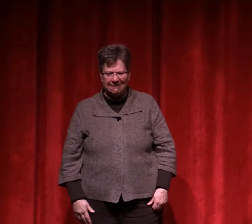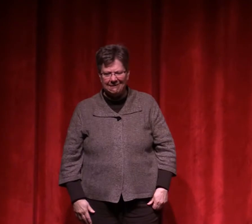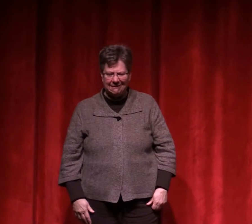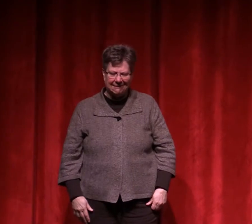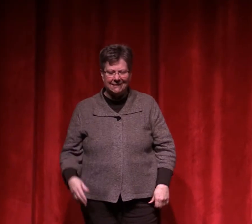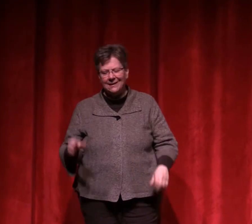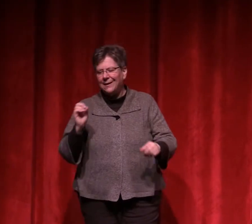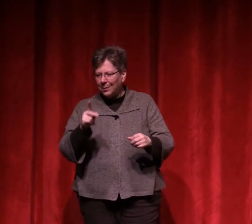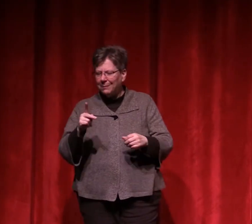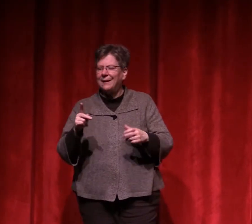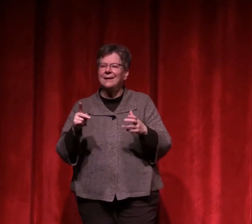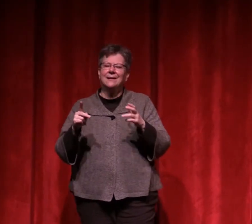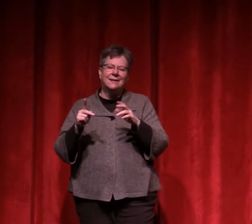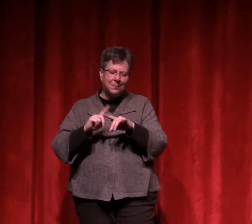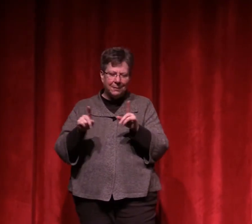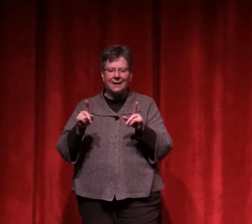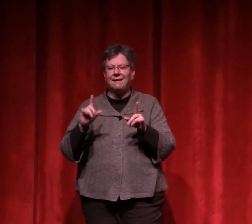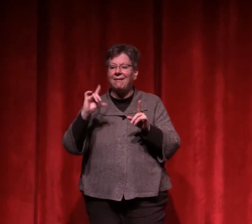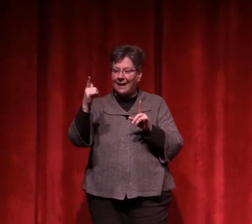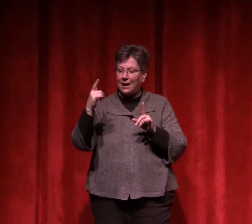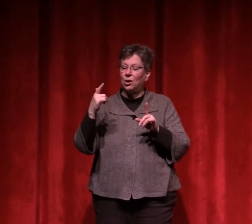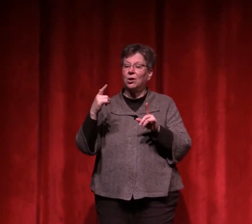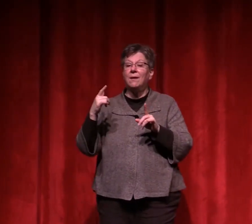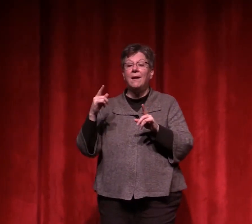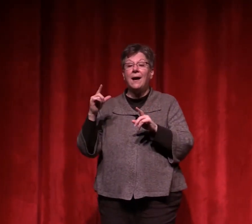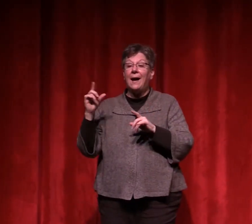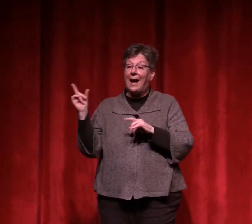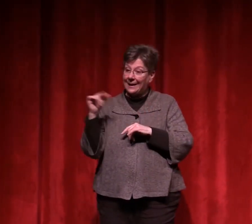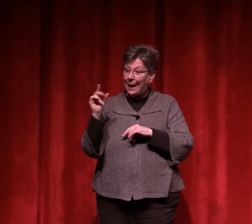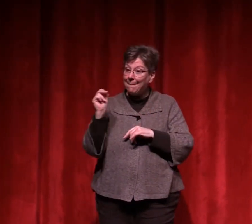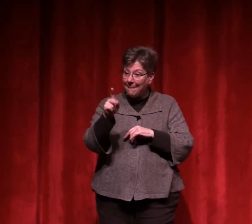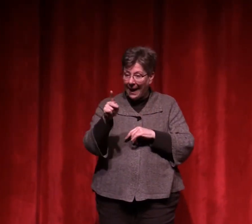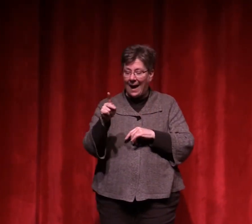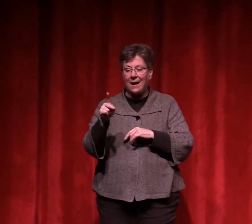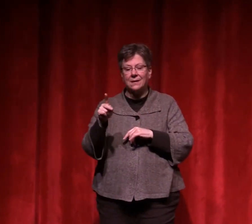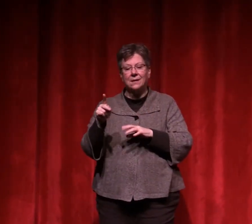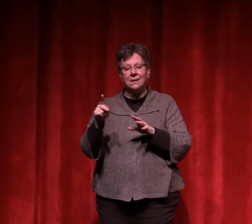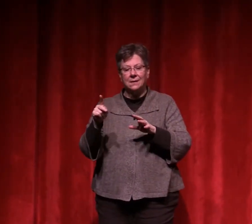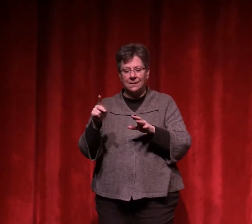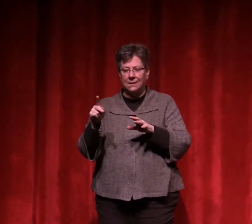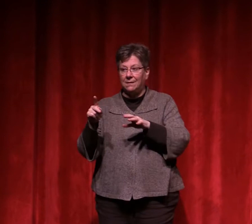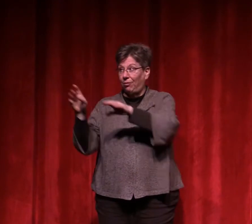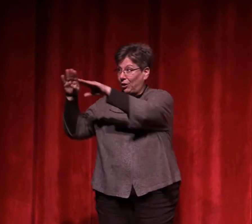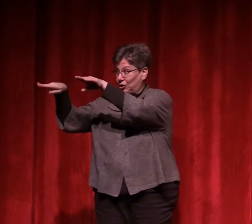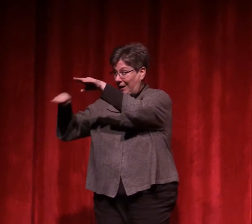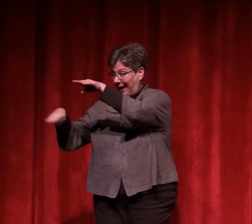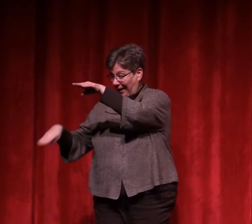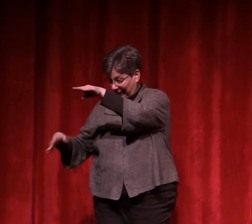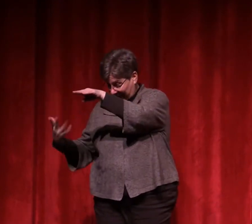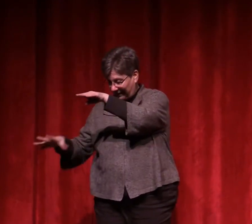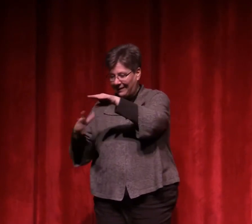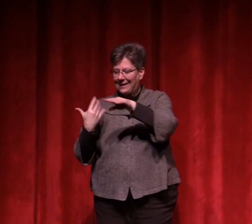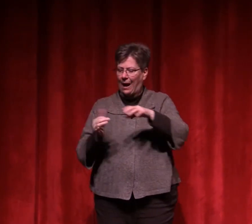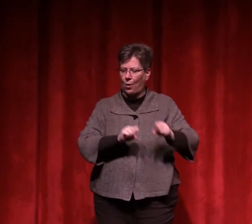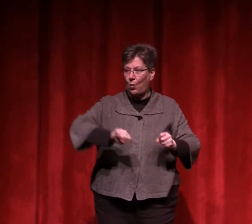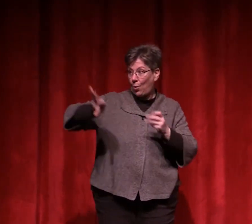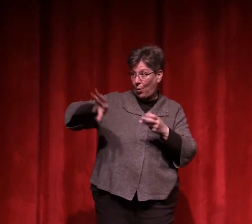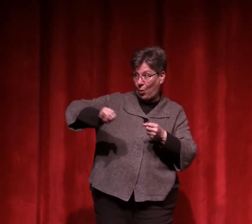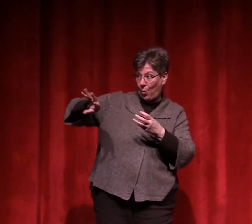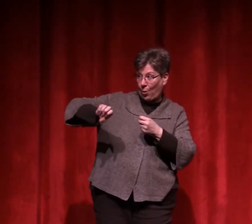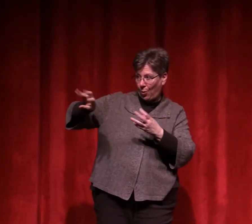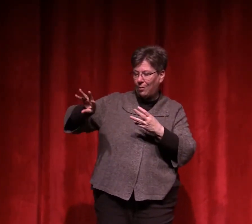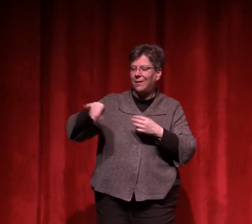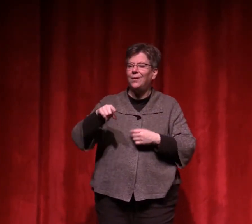But when I came back later, a lot of the tools and paperwork that were strewn across the floor when I got there were in the shed and organized. And you